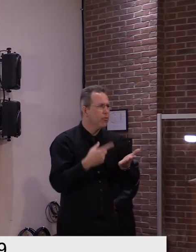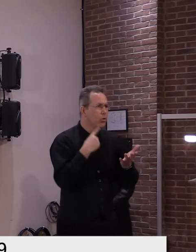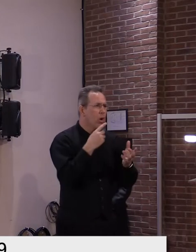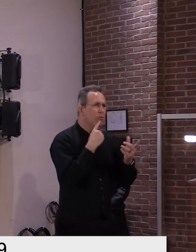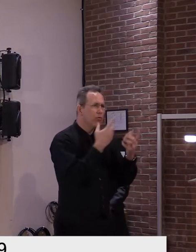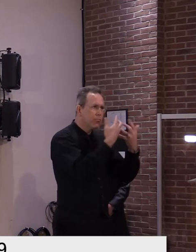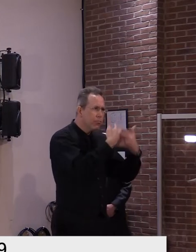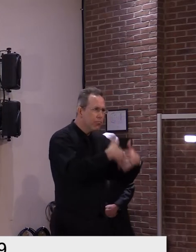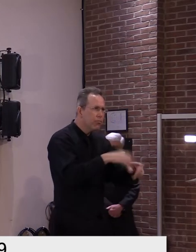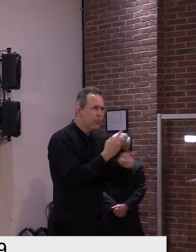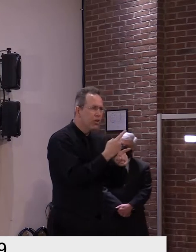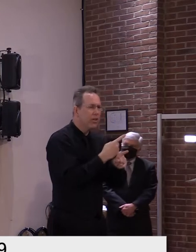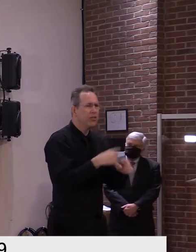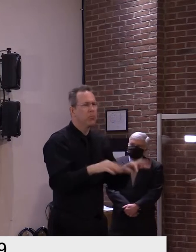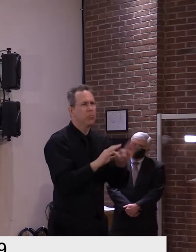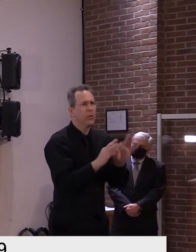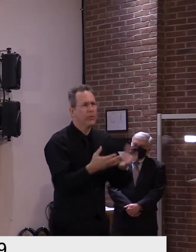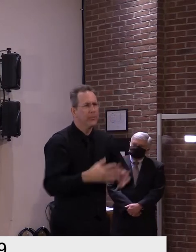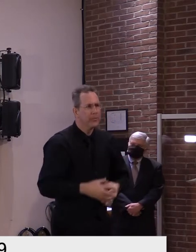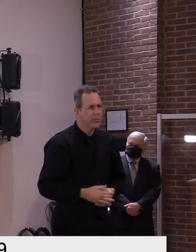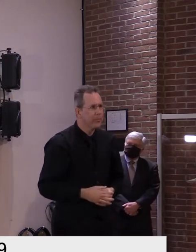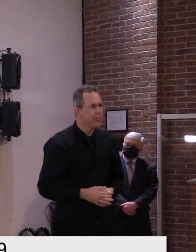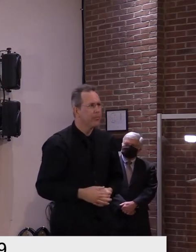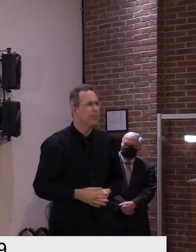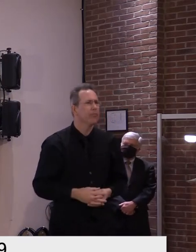Thank you all very much.